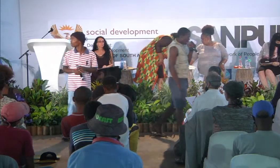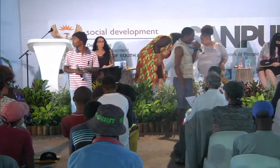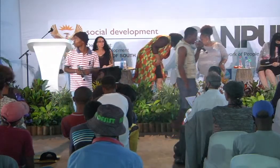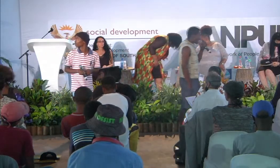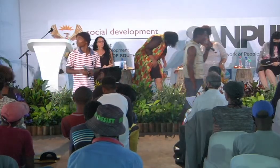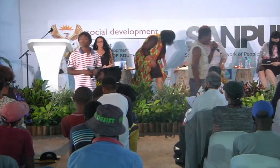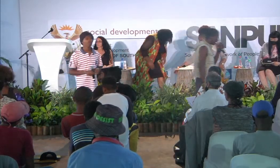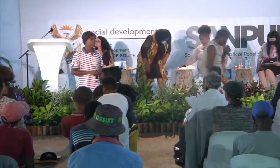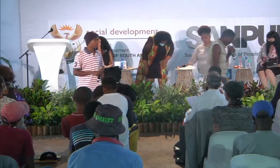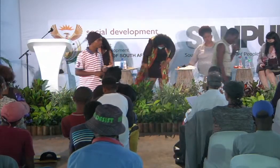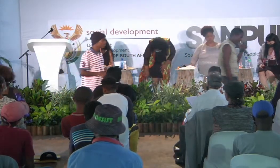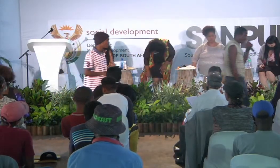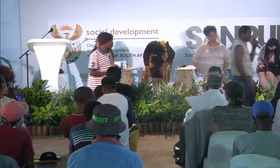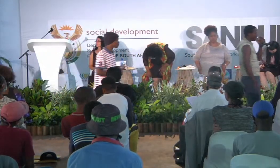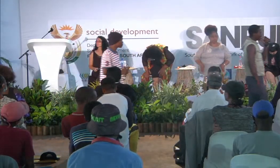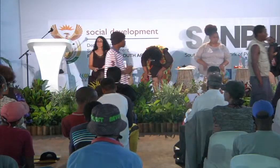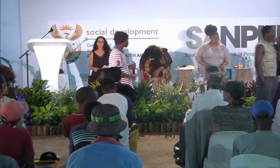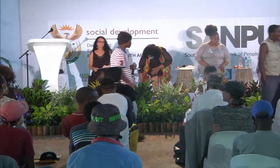Yeah.